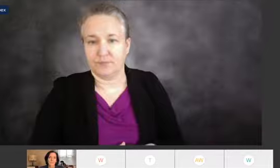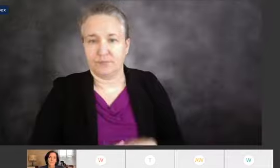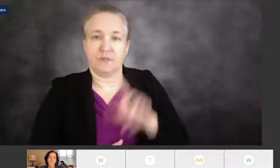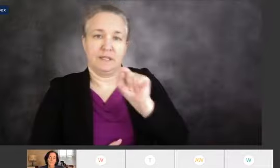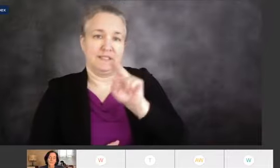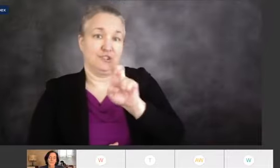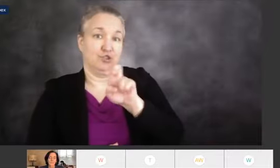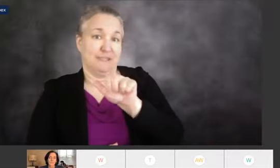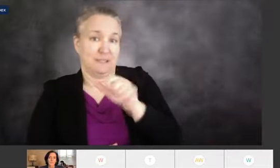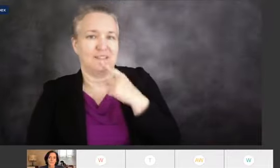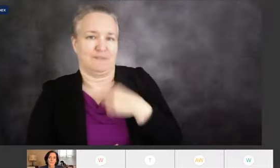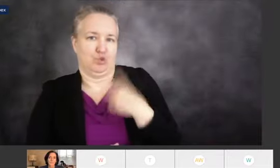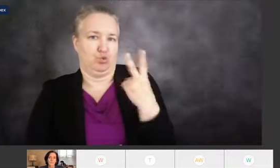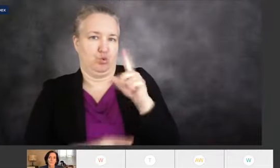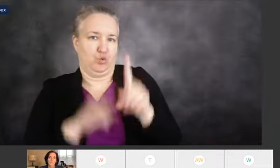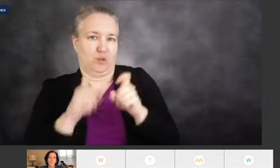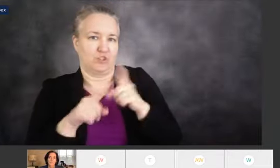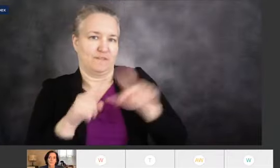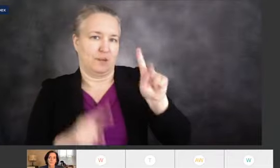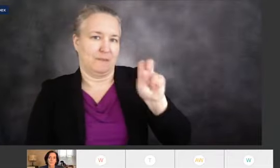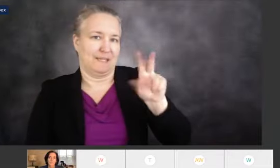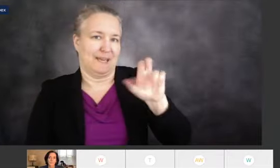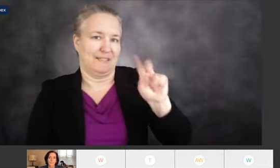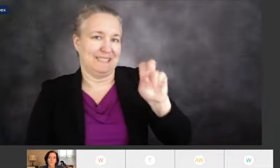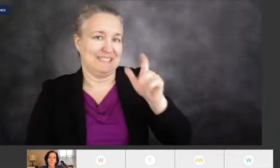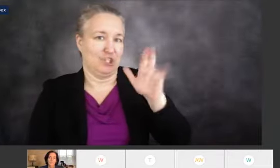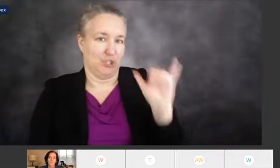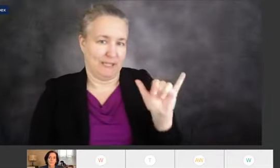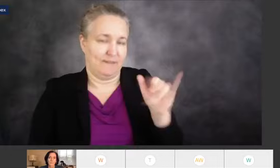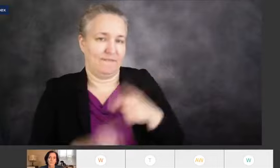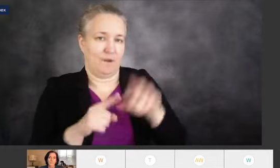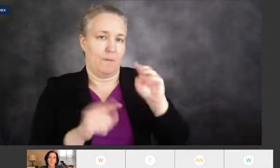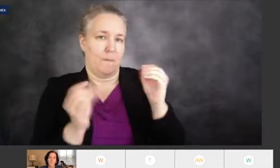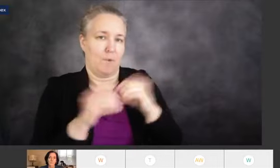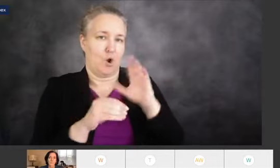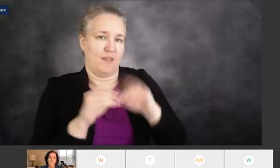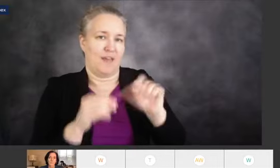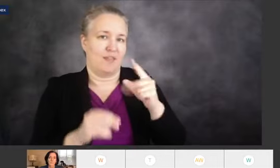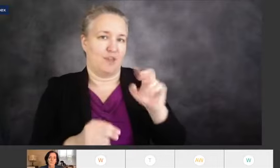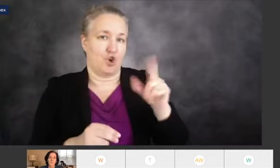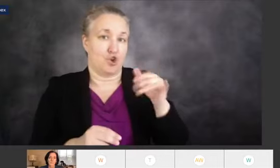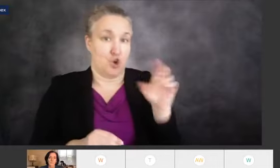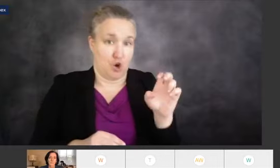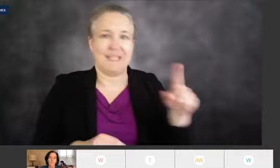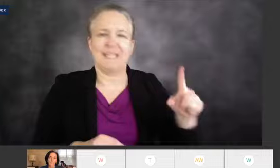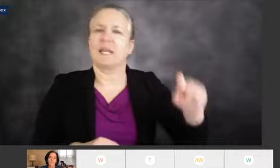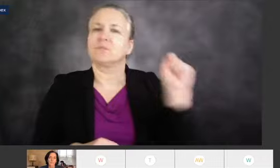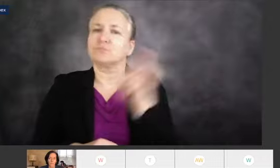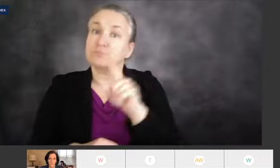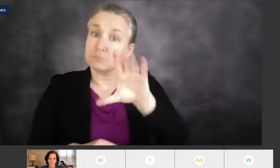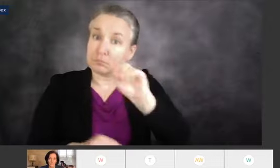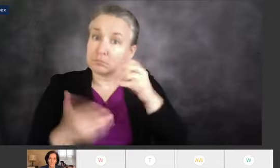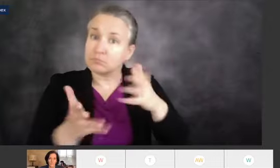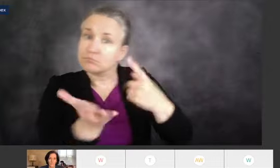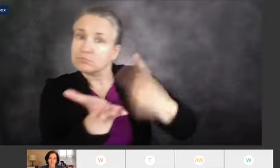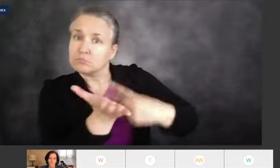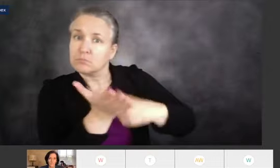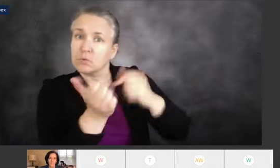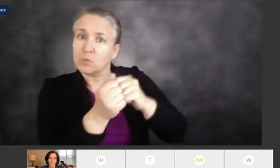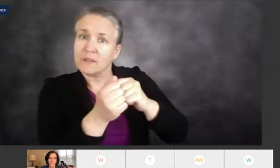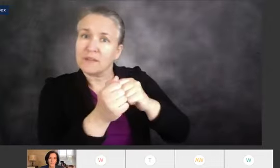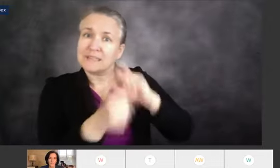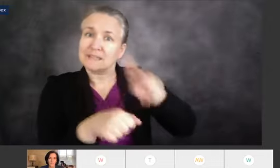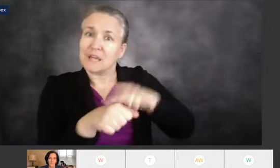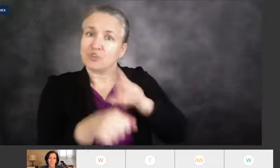two questions from Kevin Tierney at More Than the Curve. He's asking, has the county spoken to National Board